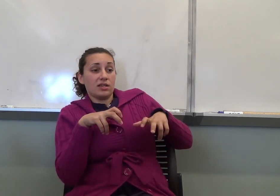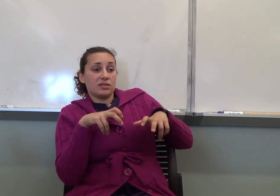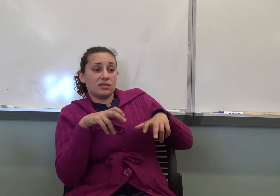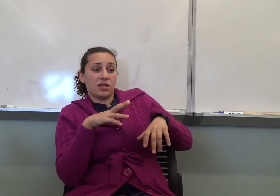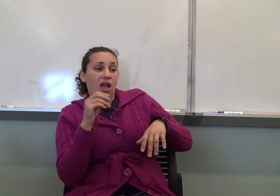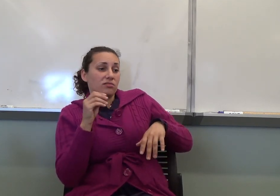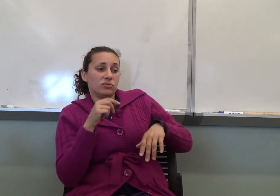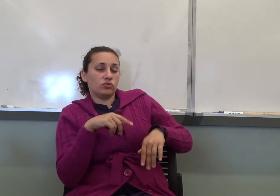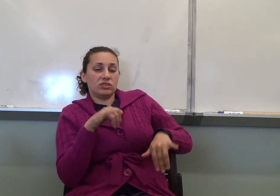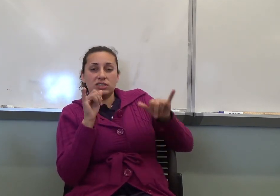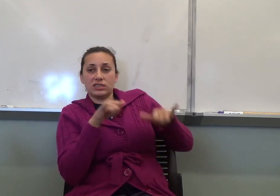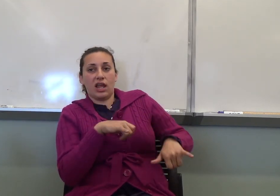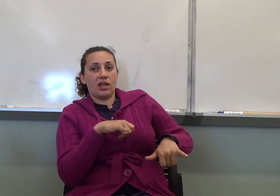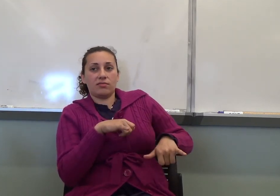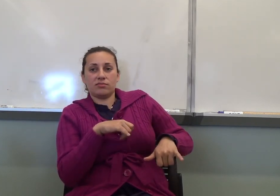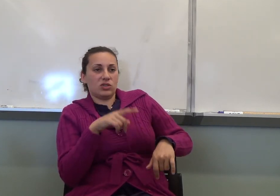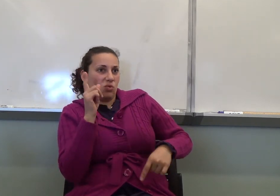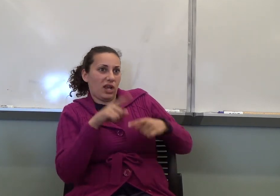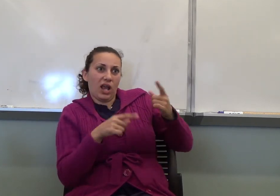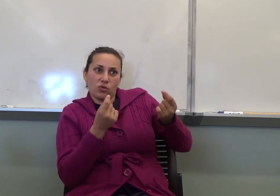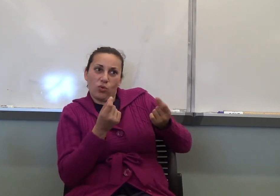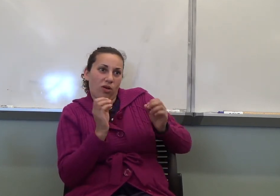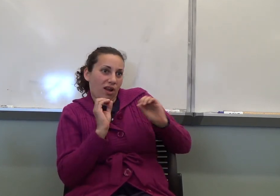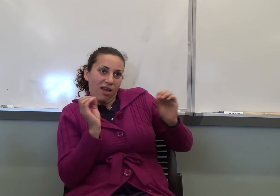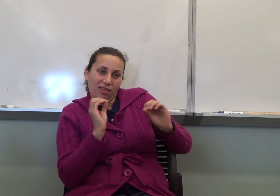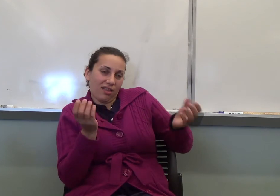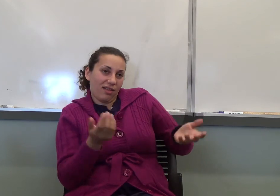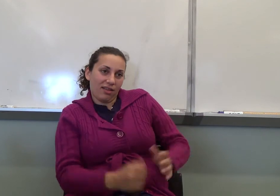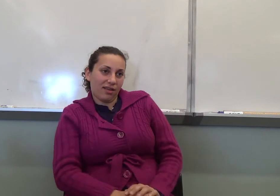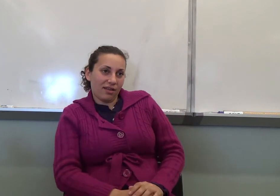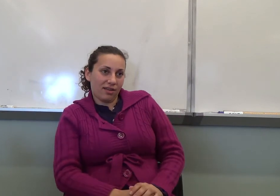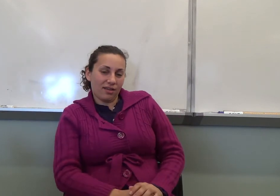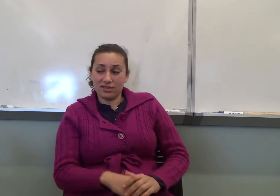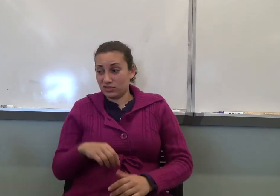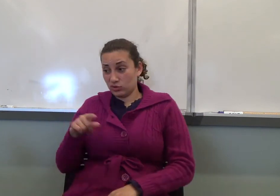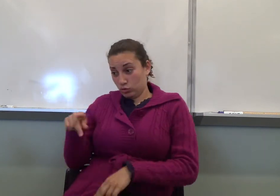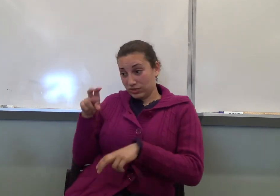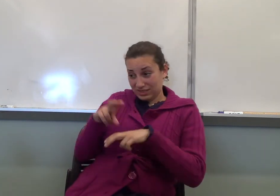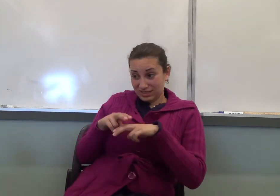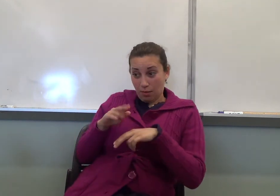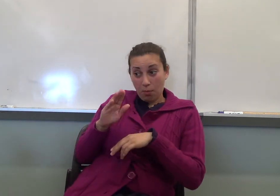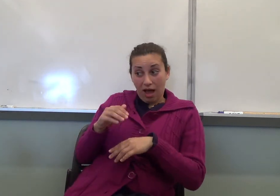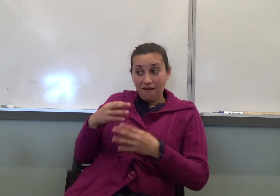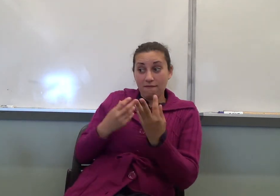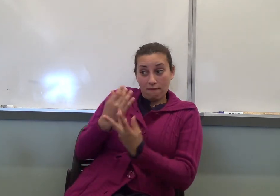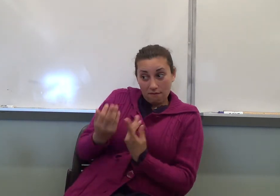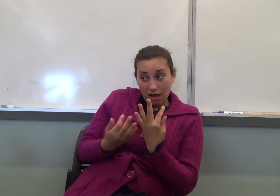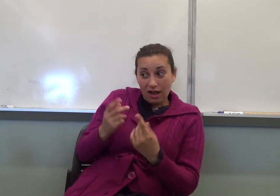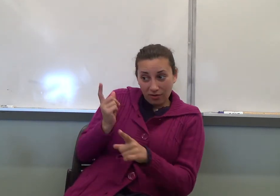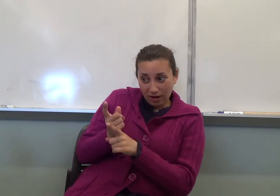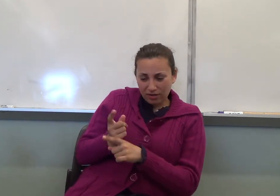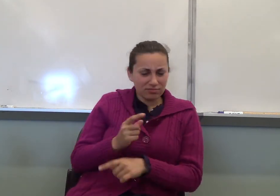it's like you can't do nothing. So you sit by the fire, is that the idea? No, actually, I've